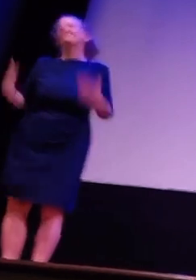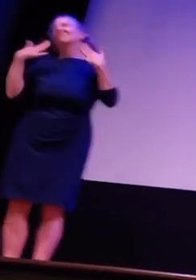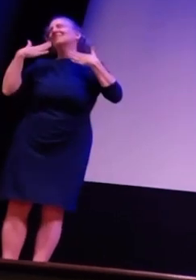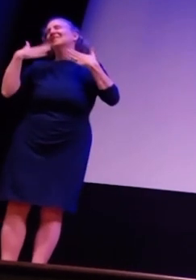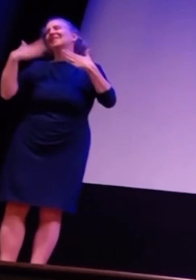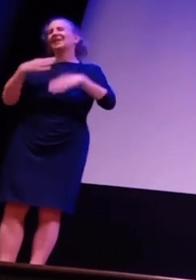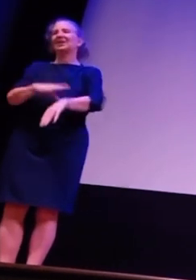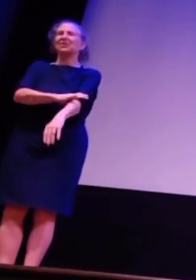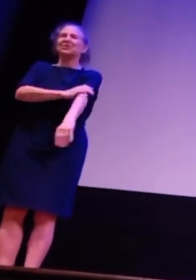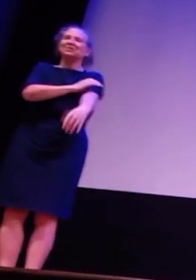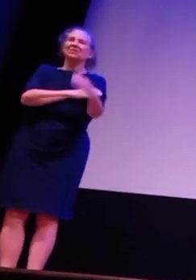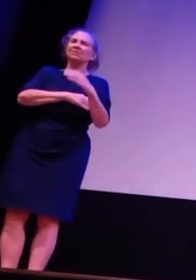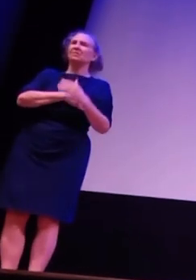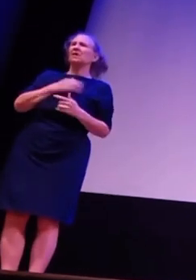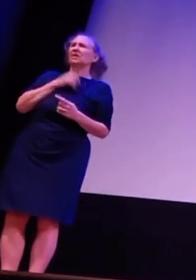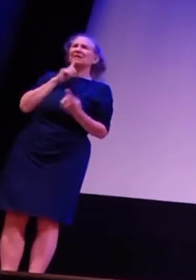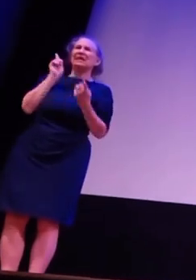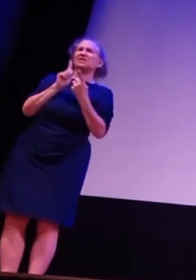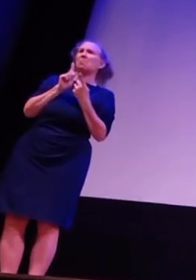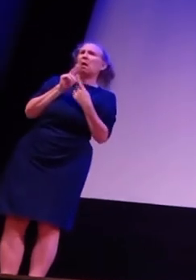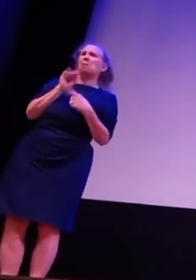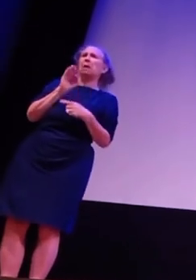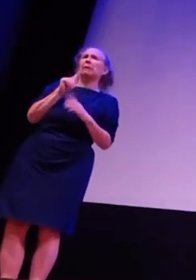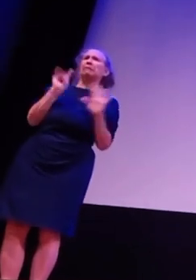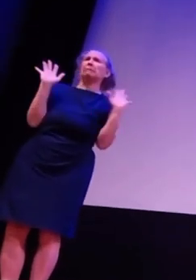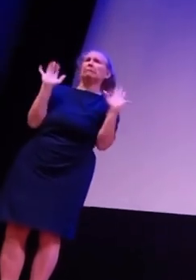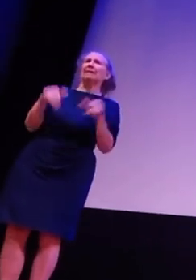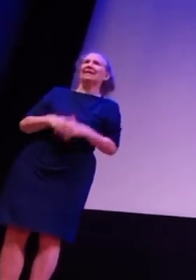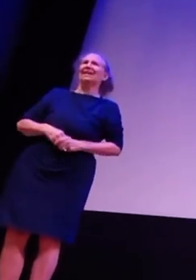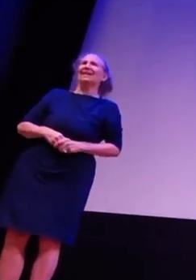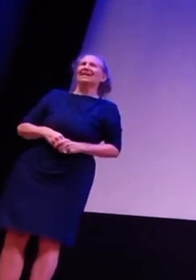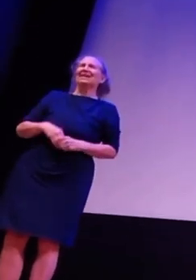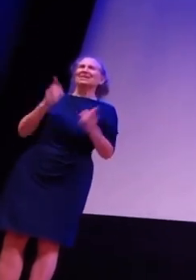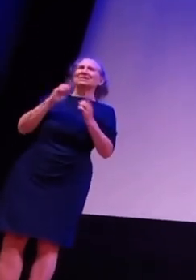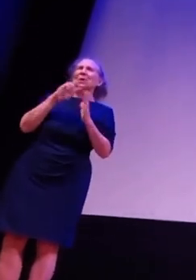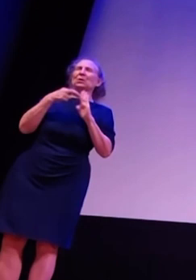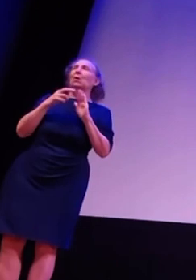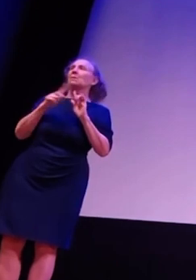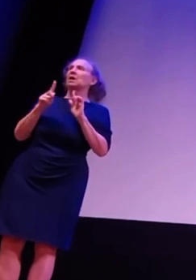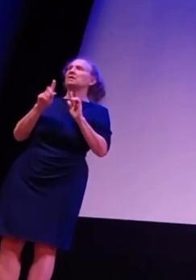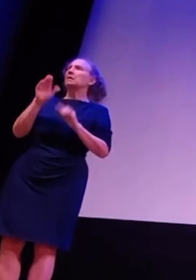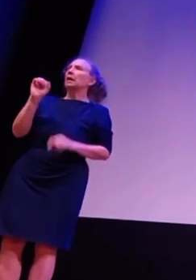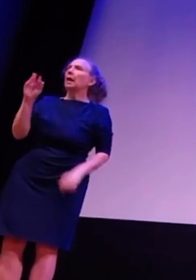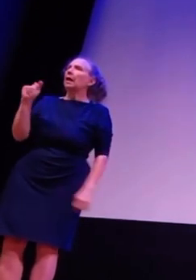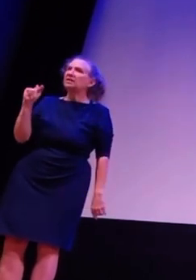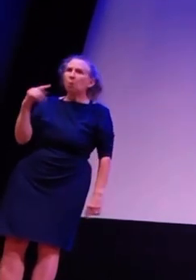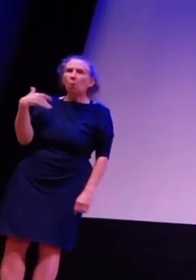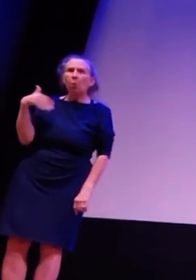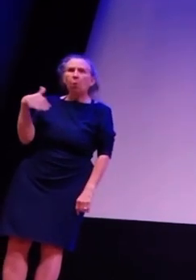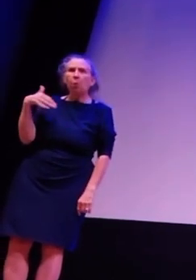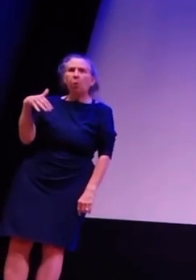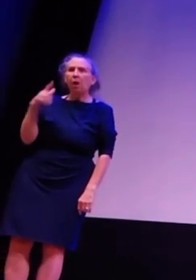yeah. And we're a small part of it, really. But the cast that I'm with,